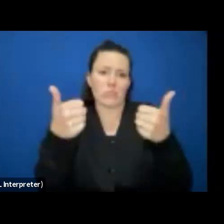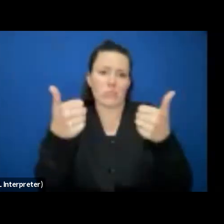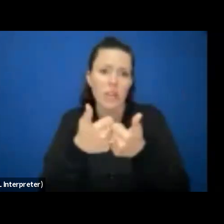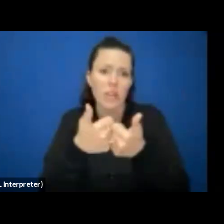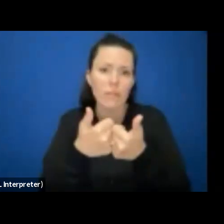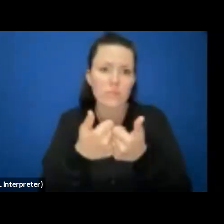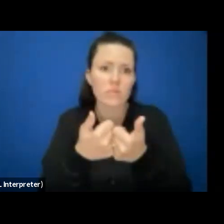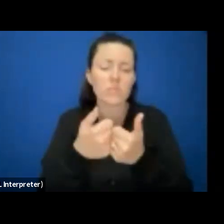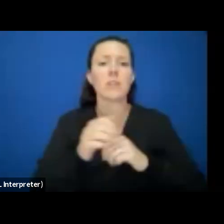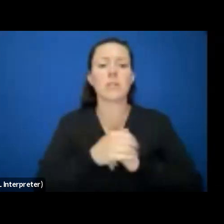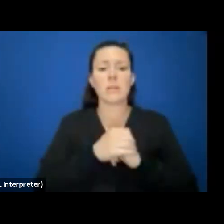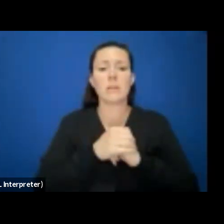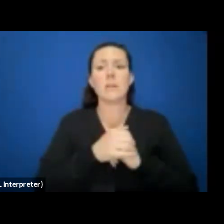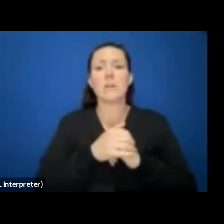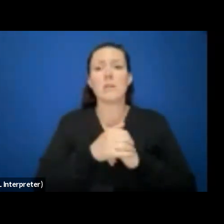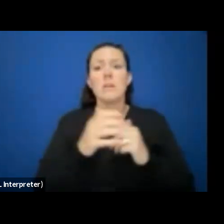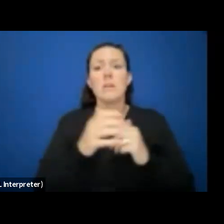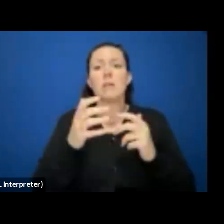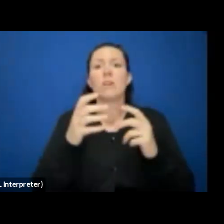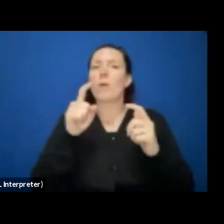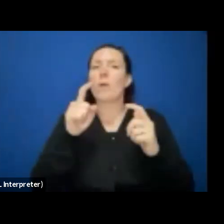do a lot of education, do a lot of